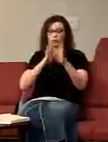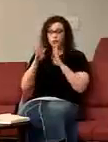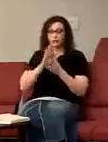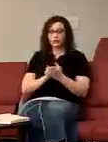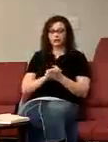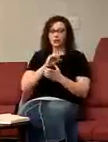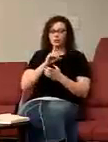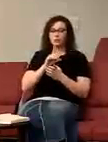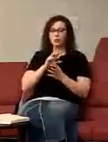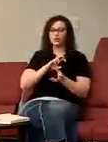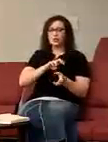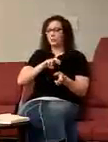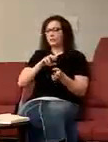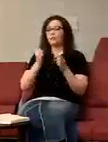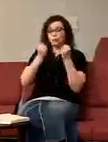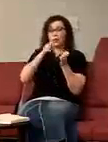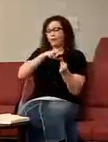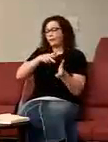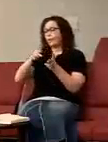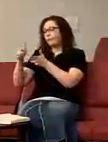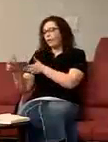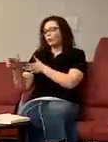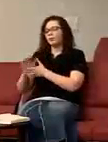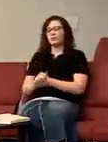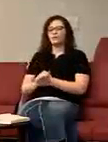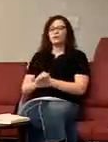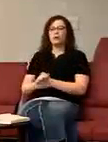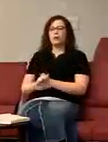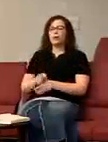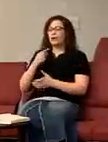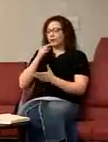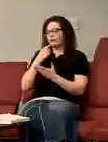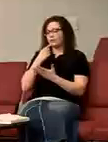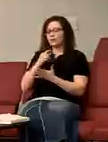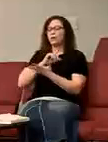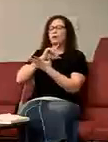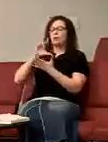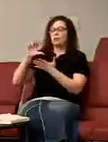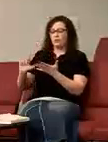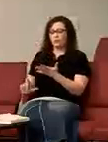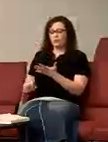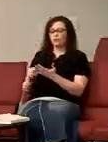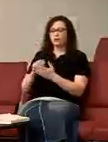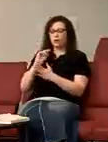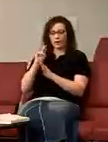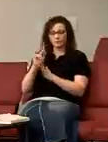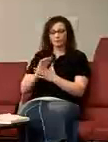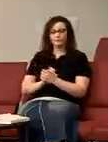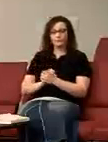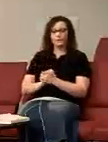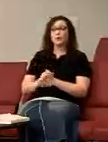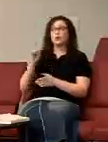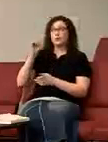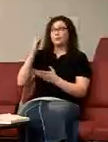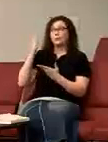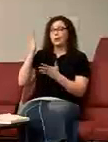so I just pulled over. Lord, you know, okay, you see what I did here. You know what you're working with, though. And I just messed this